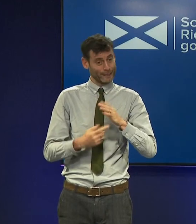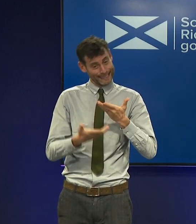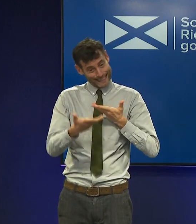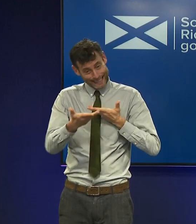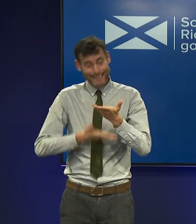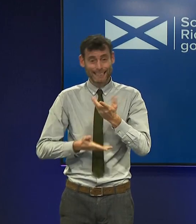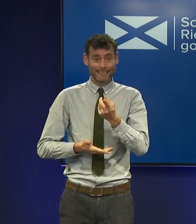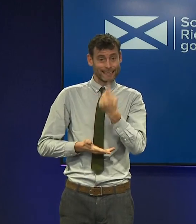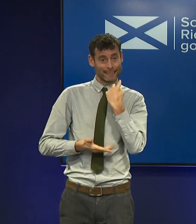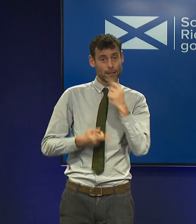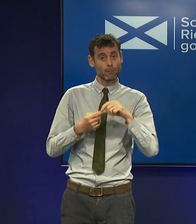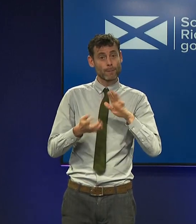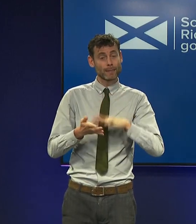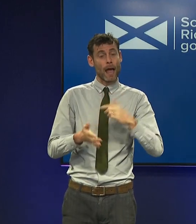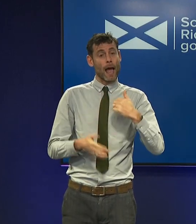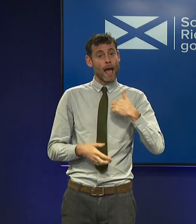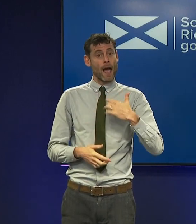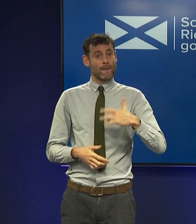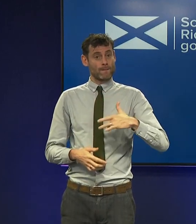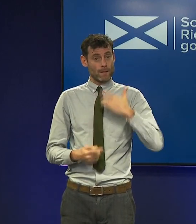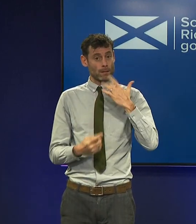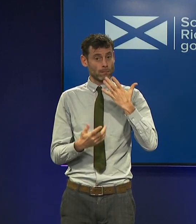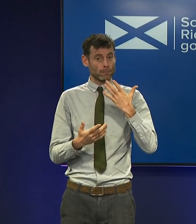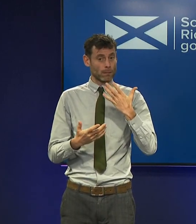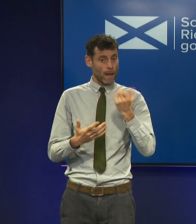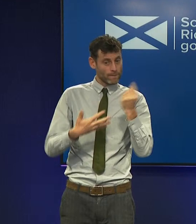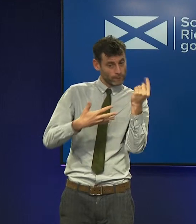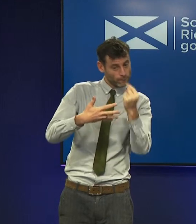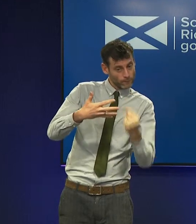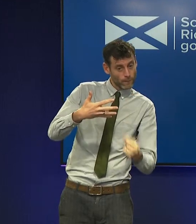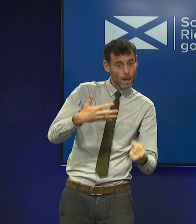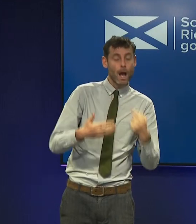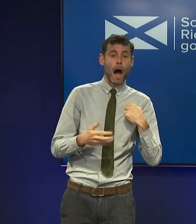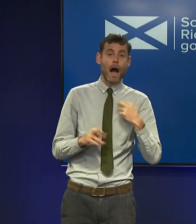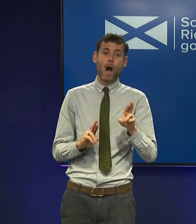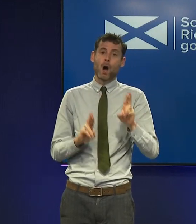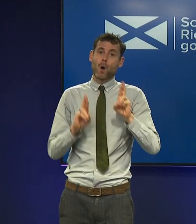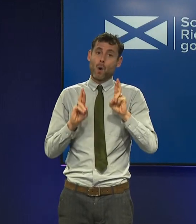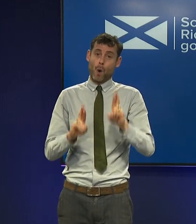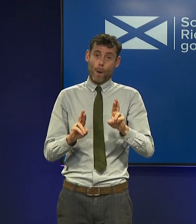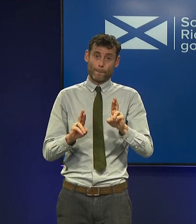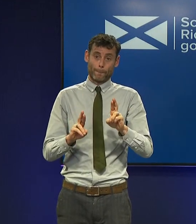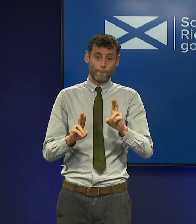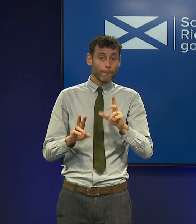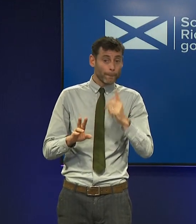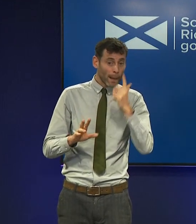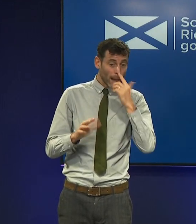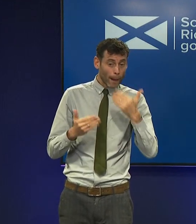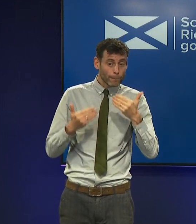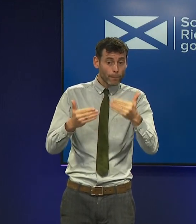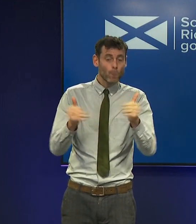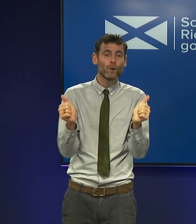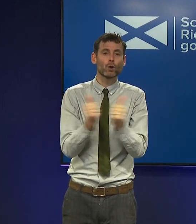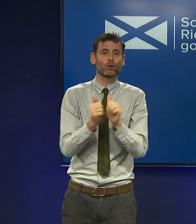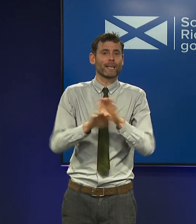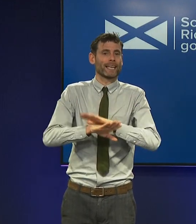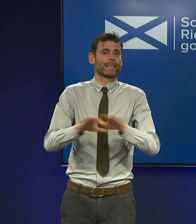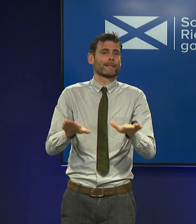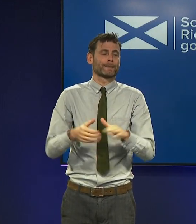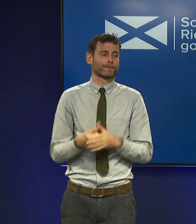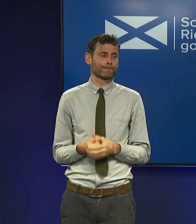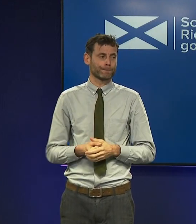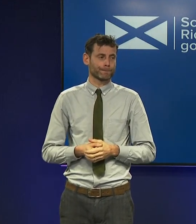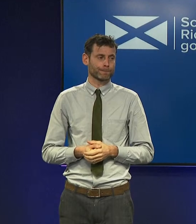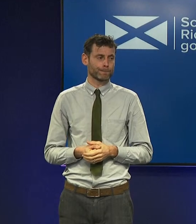what's appropriate, and you know, I hope we get an agreement around this, and I will leave that there. In terms of